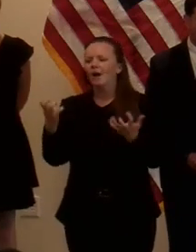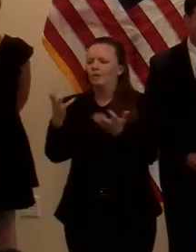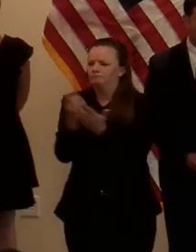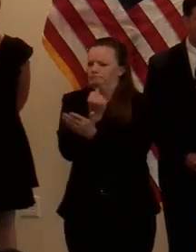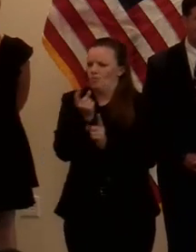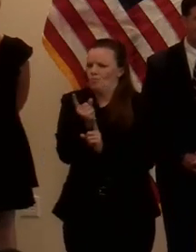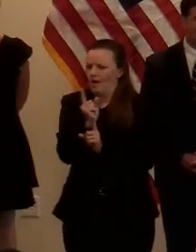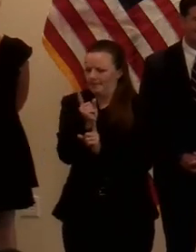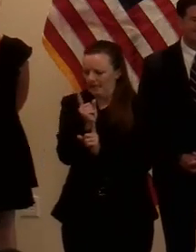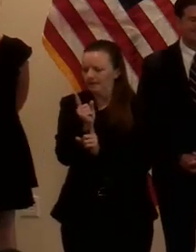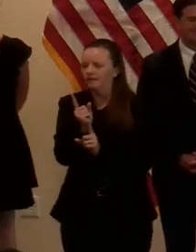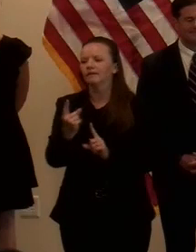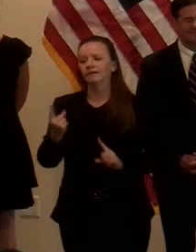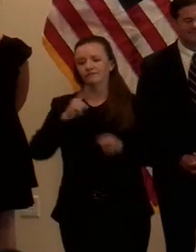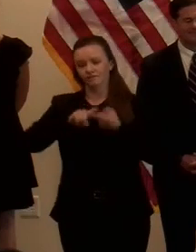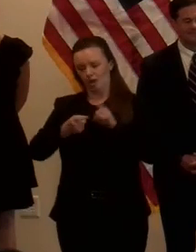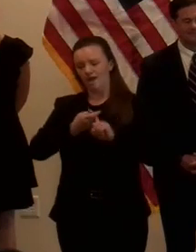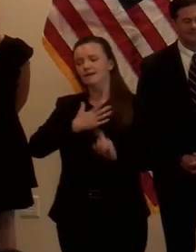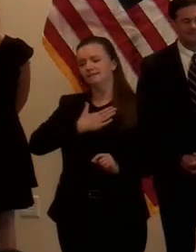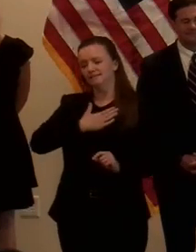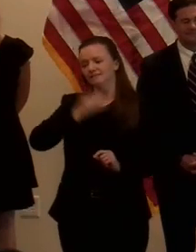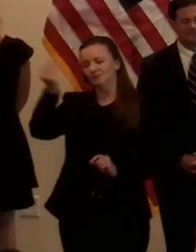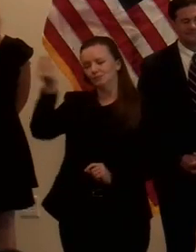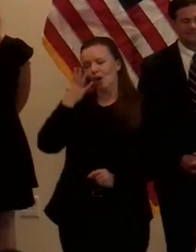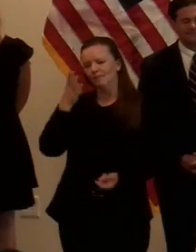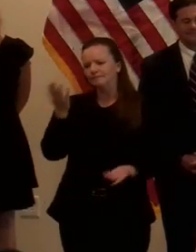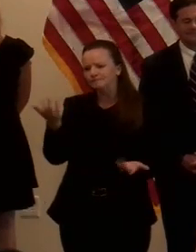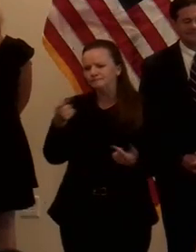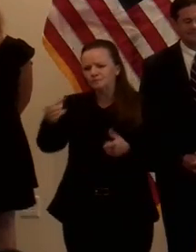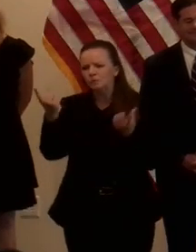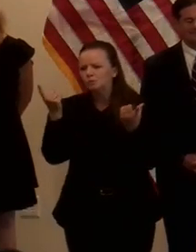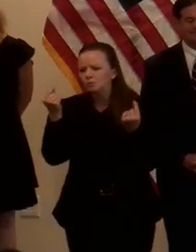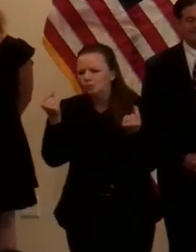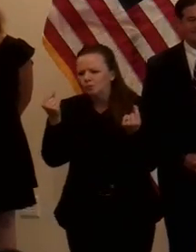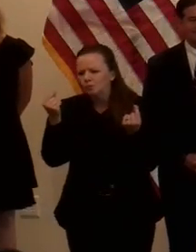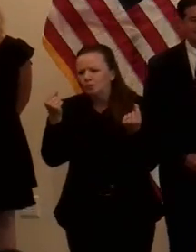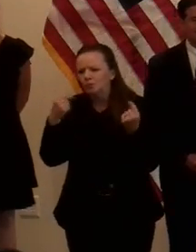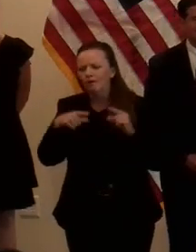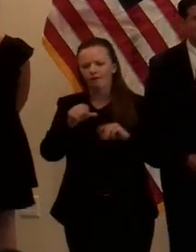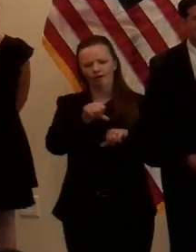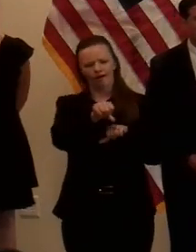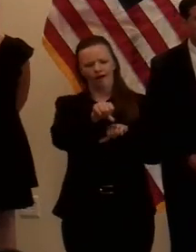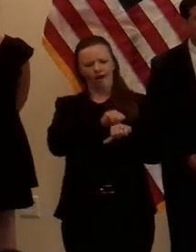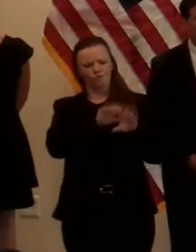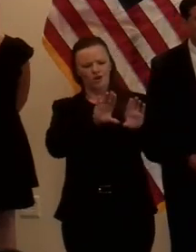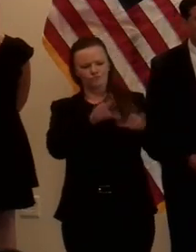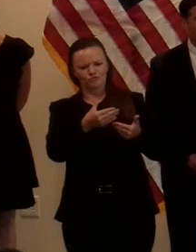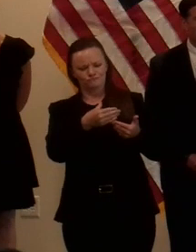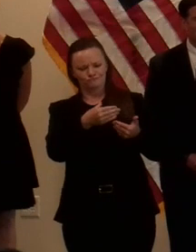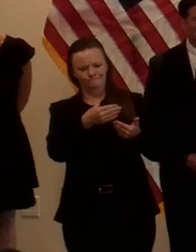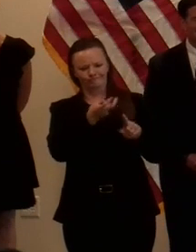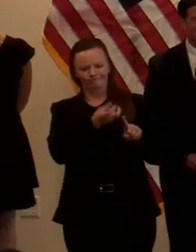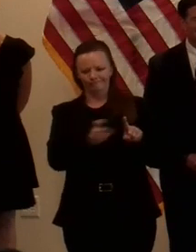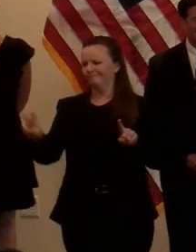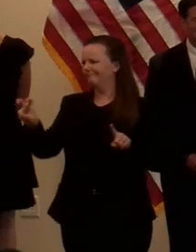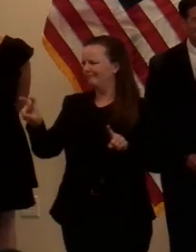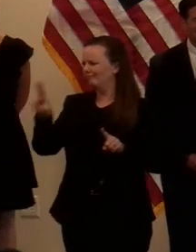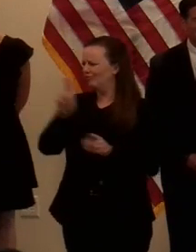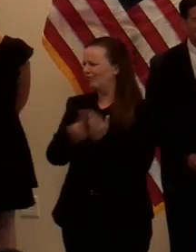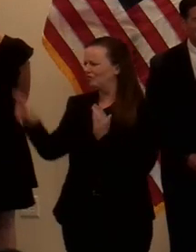minute. One of my friends told me, you know, what are you doing? You're going from the operating room to a